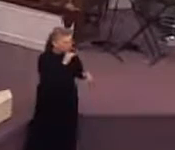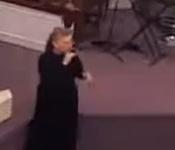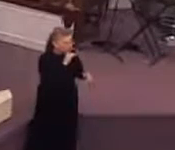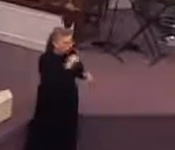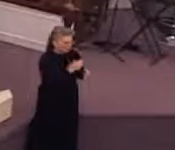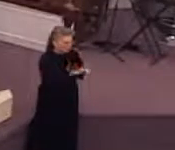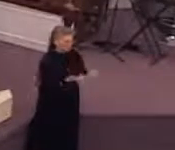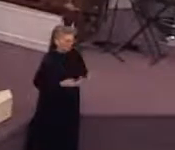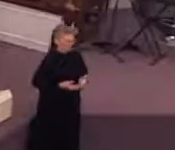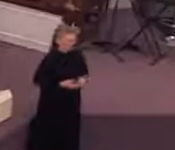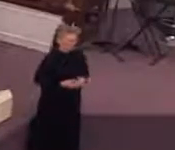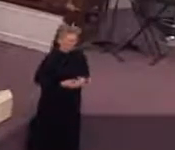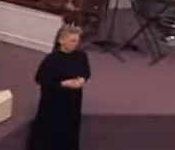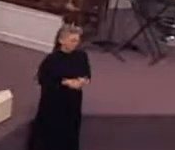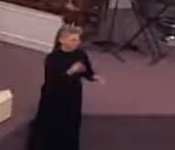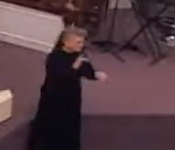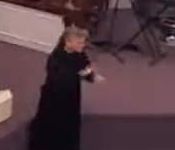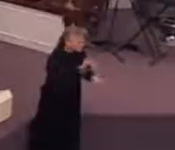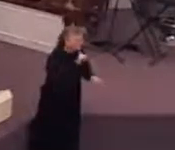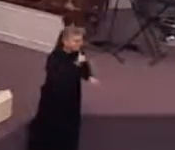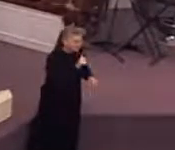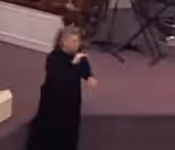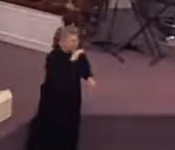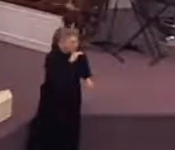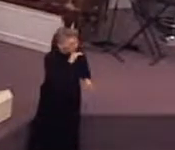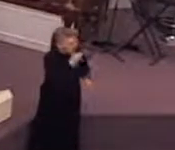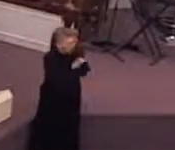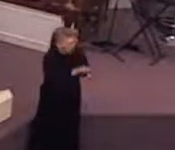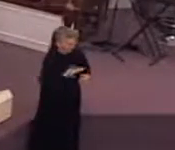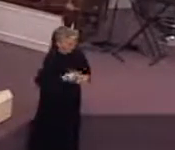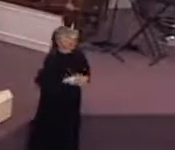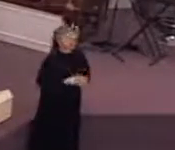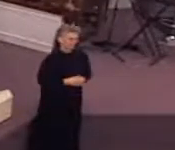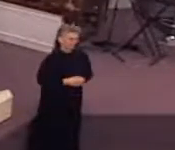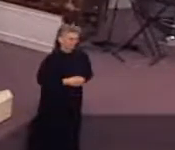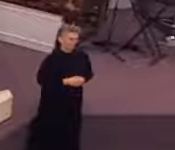thing. Touch not the unclean thing.